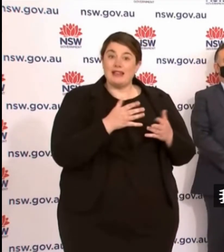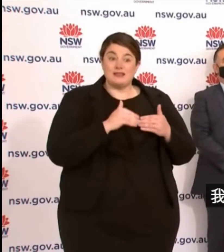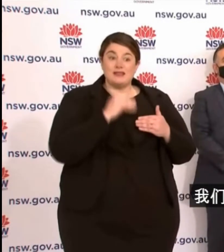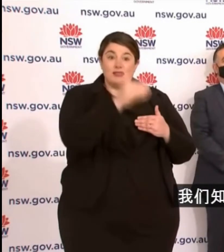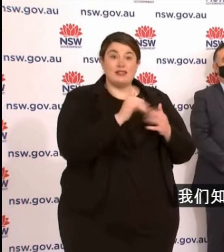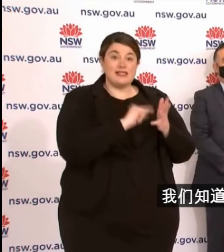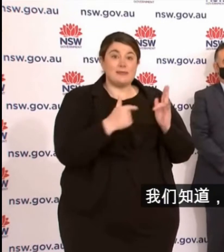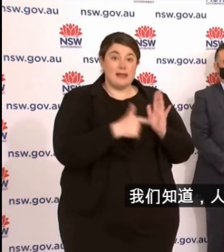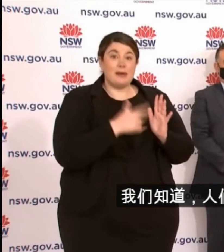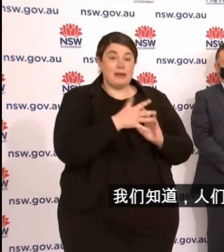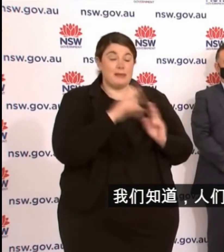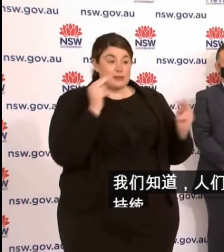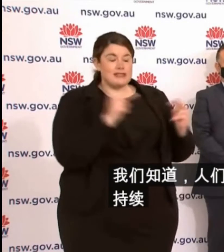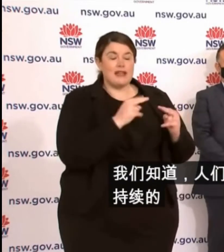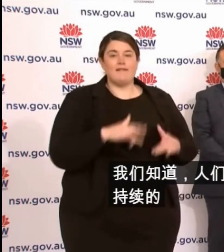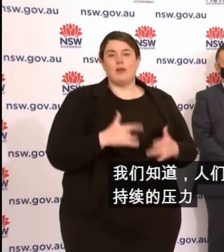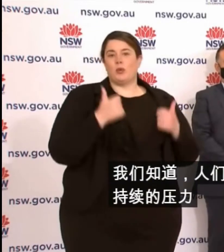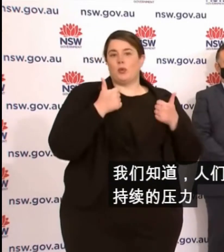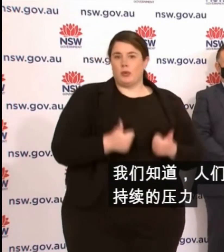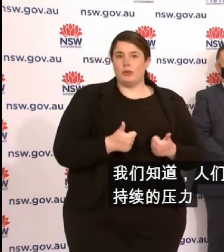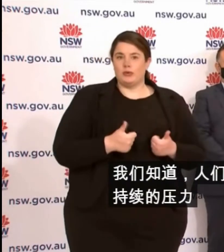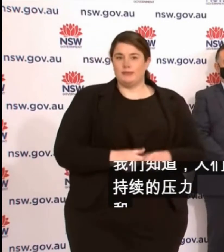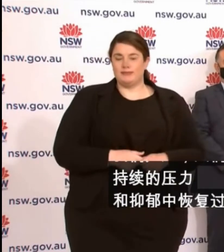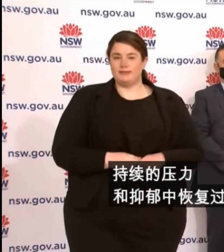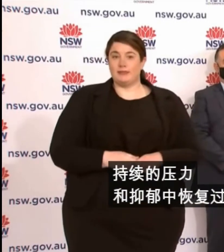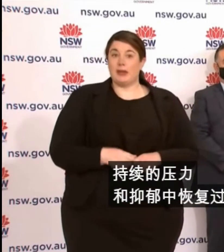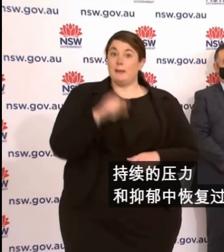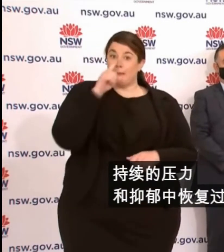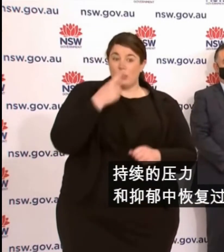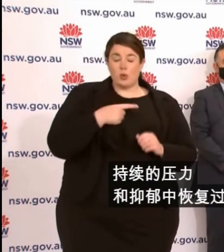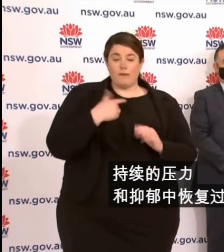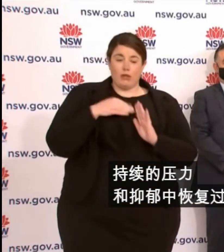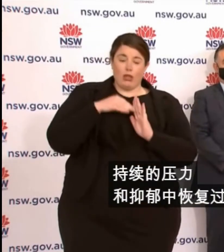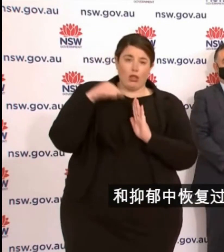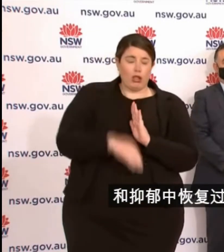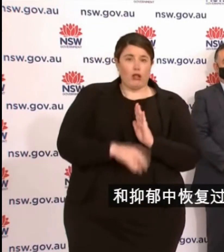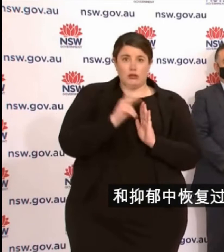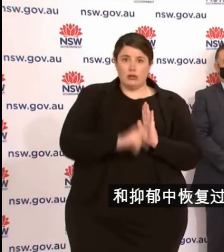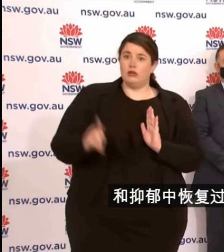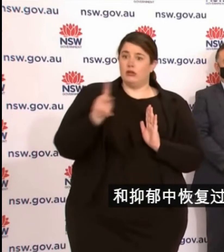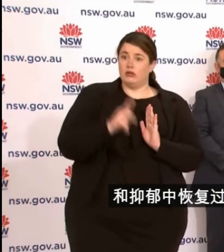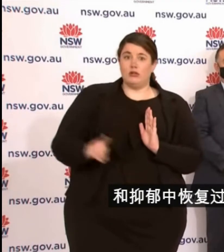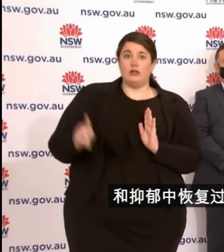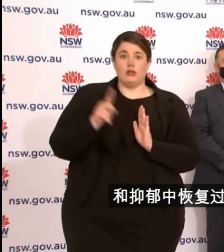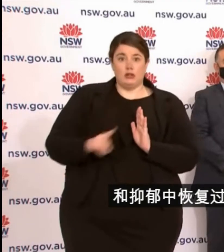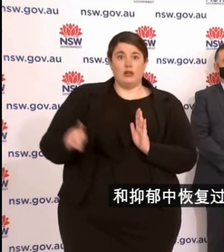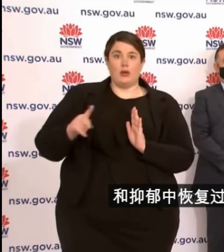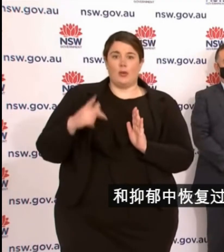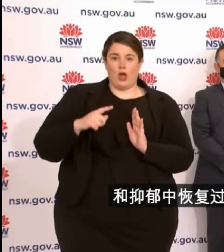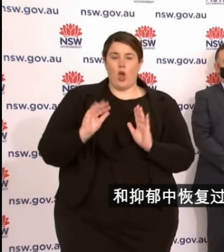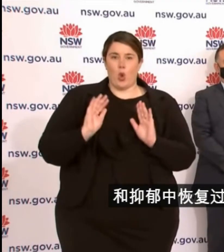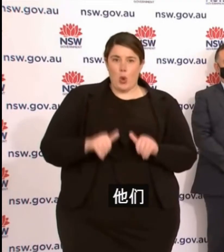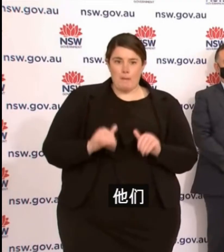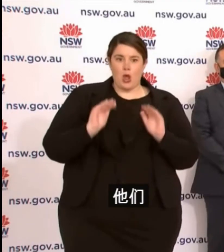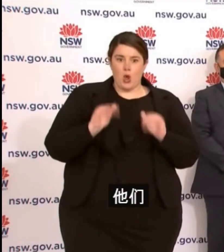We know that people recovering from sustained stress and depression often, as a result of those